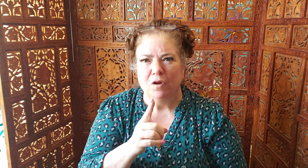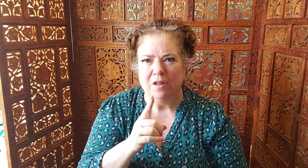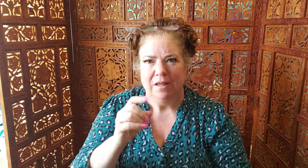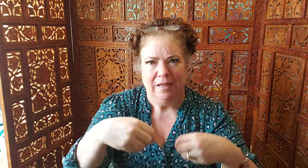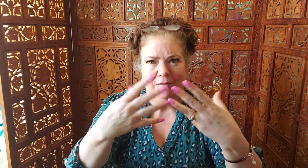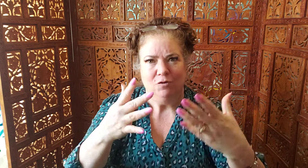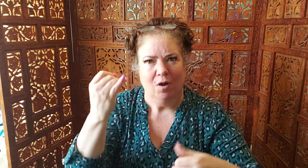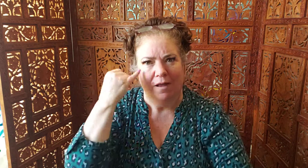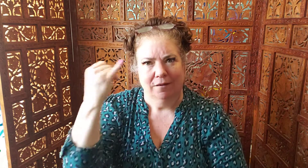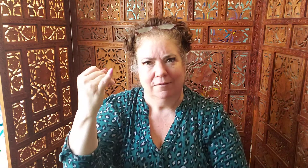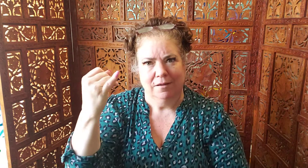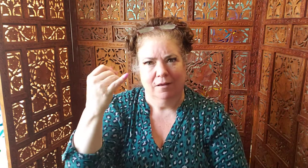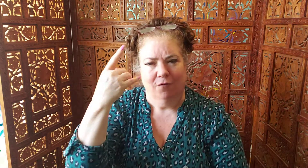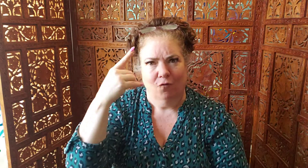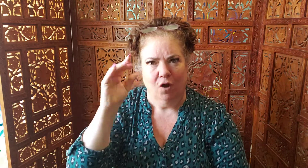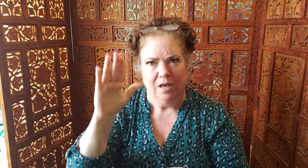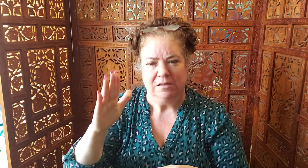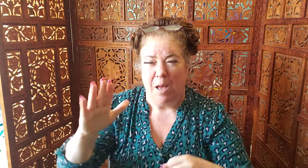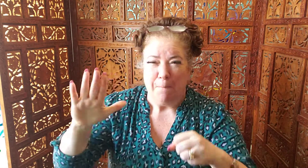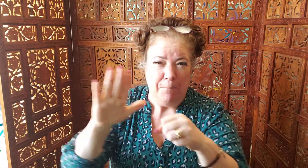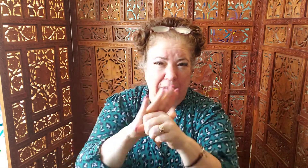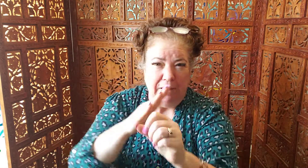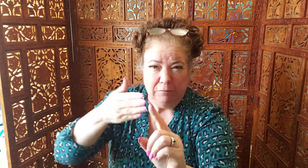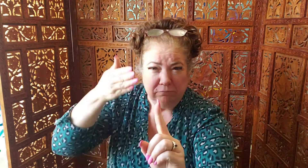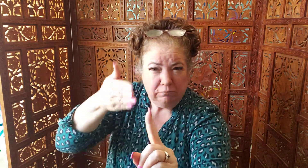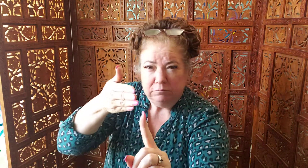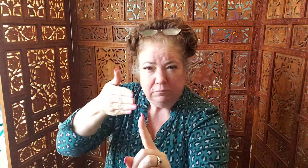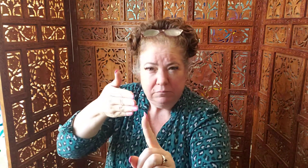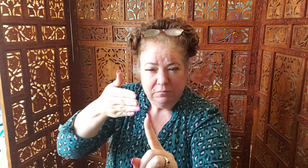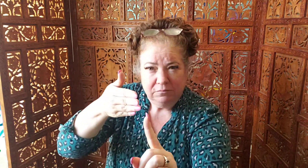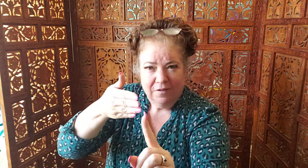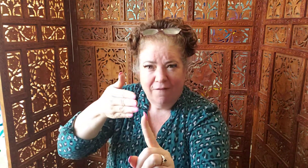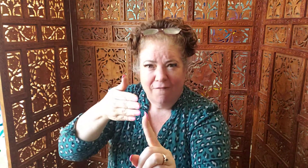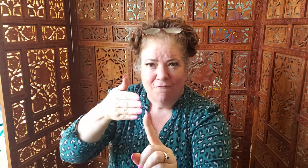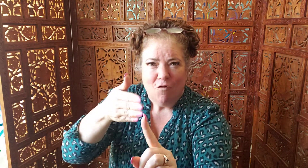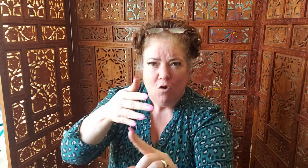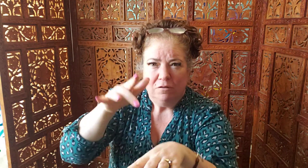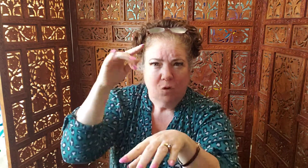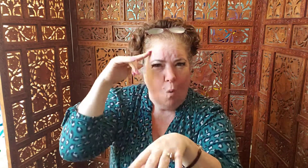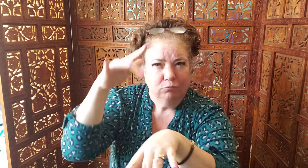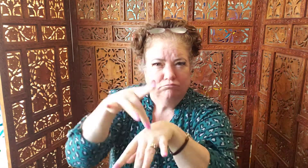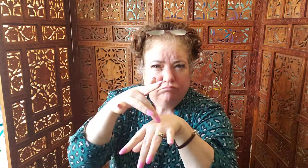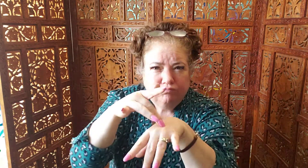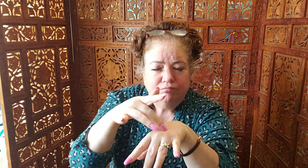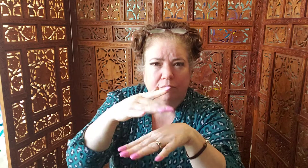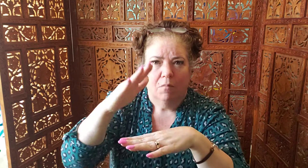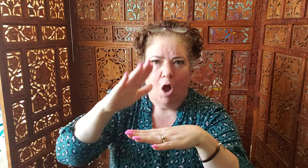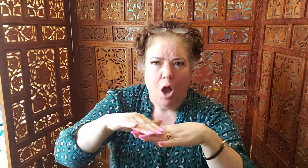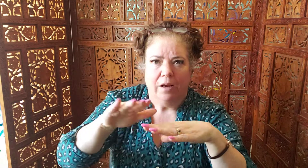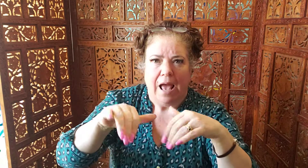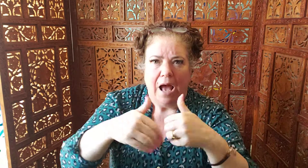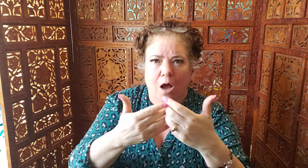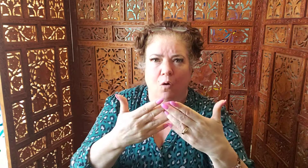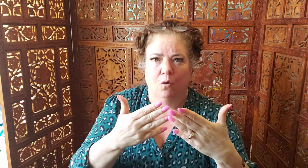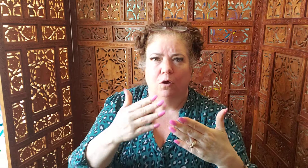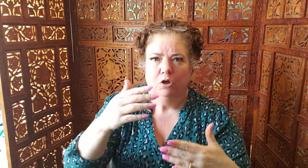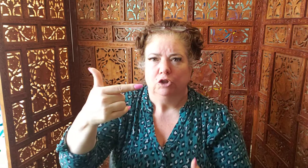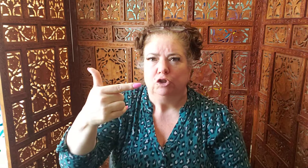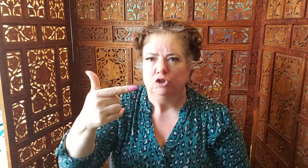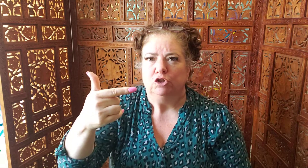just da, da, da, da, da, which represents how Georges Seurat painted. This is Color and